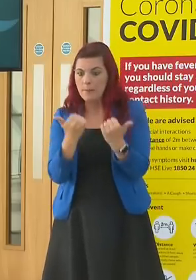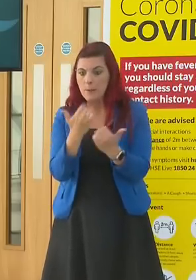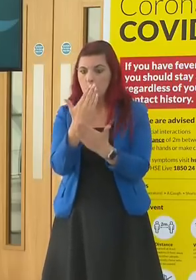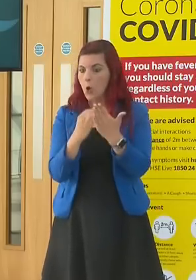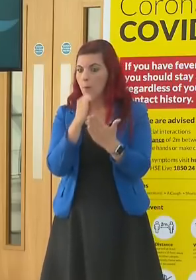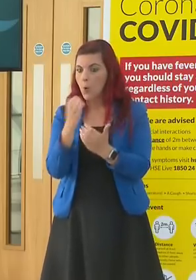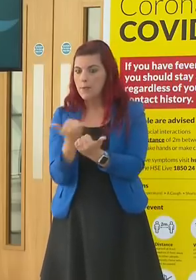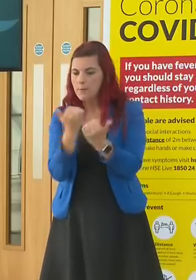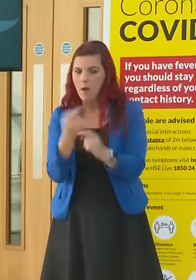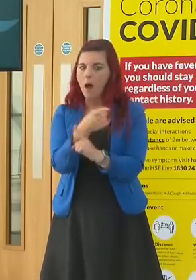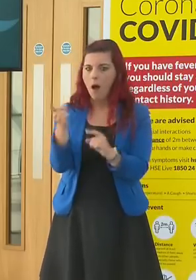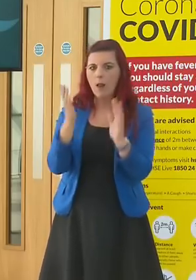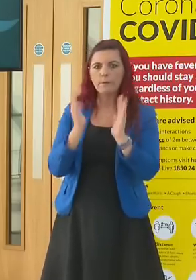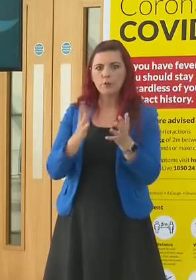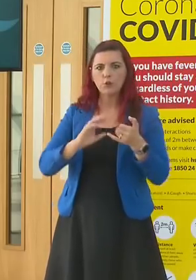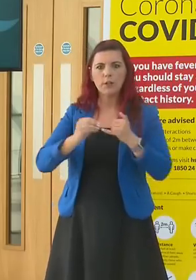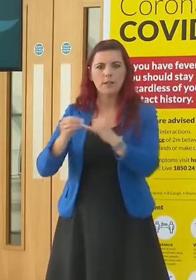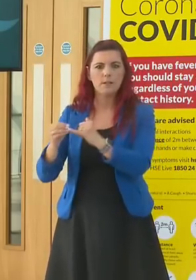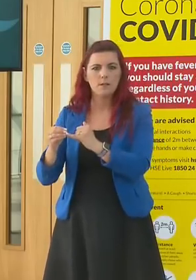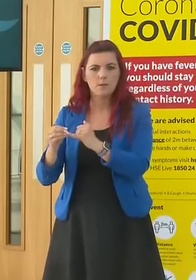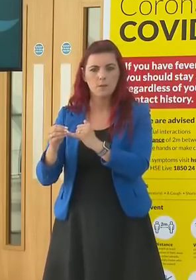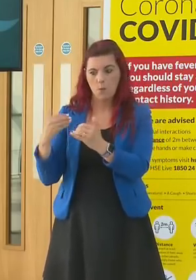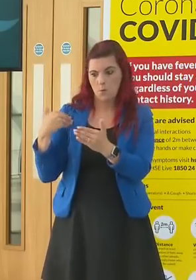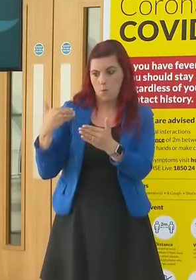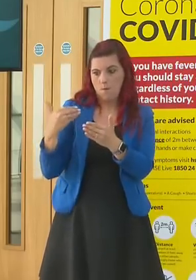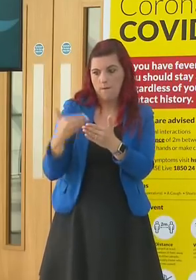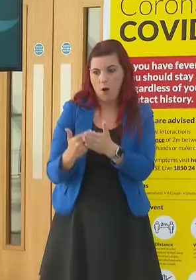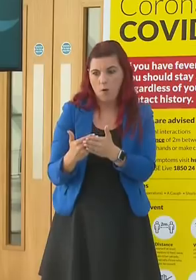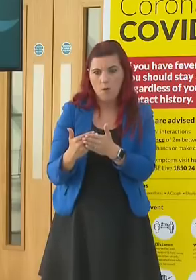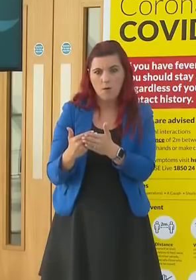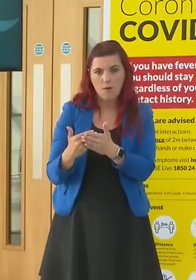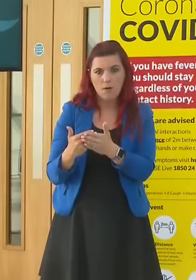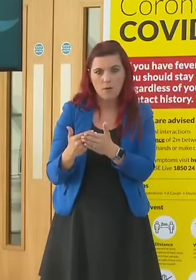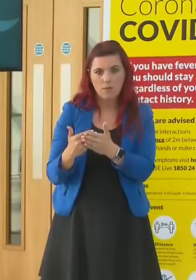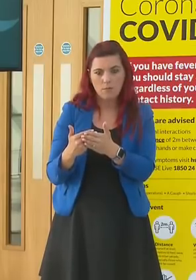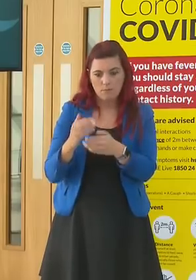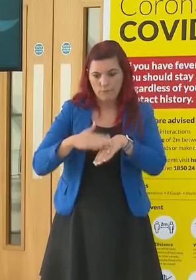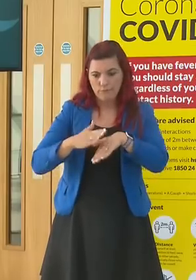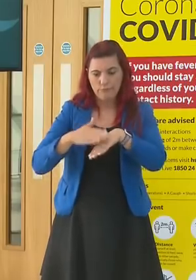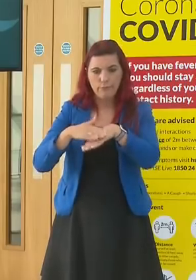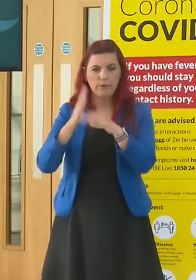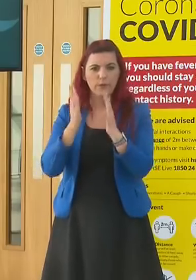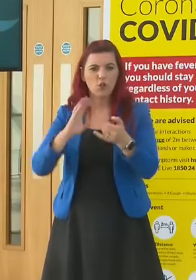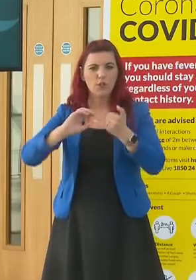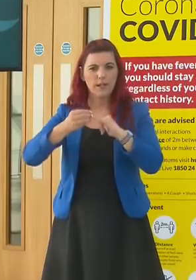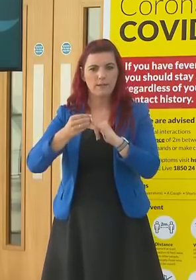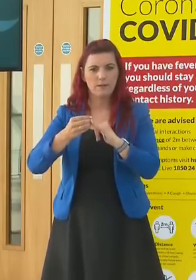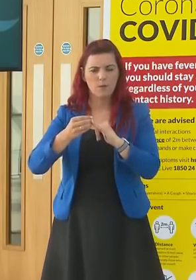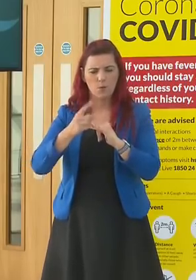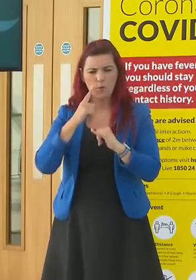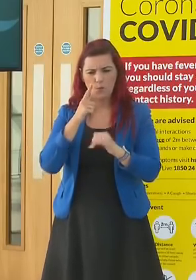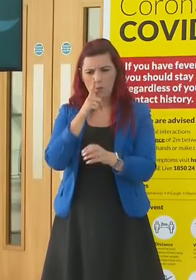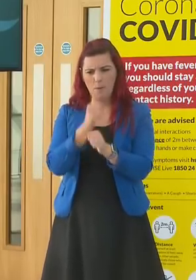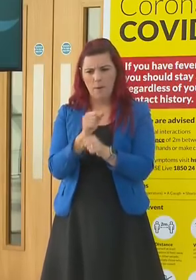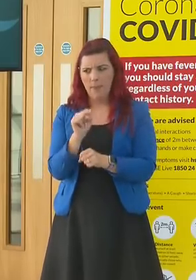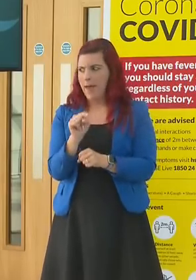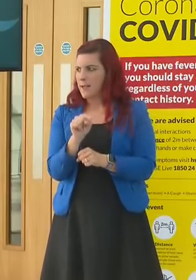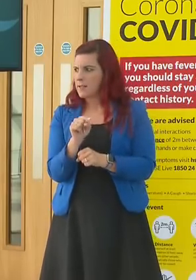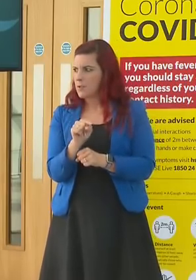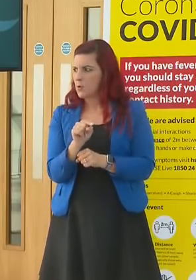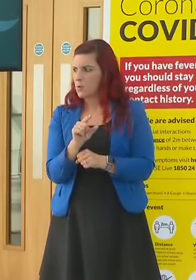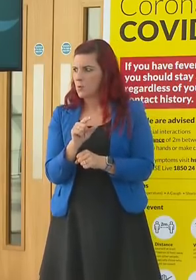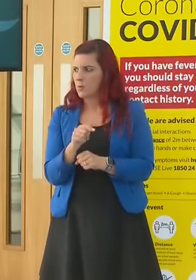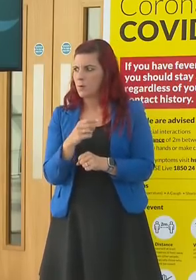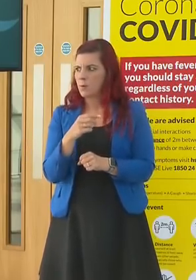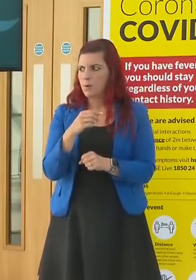320 close contacts who have been completed this test under this new process. I just want to reflect briefly on that. Of